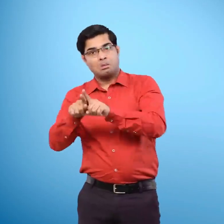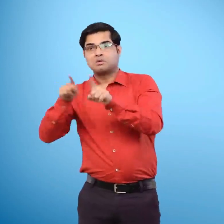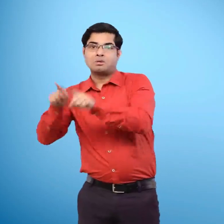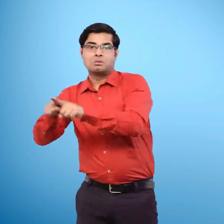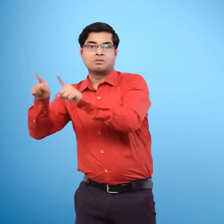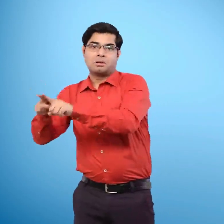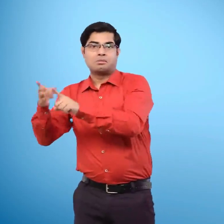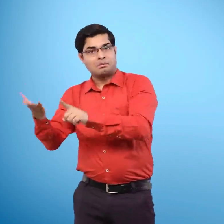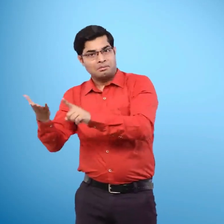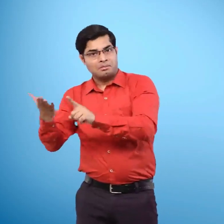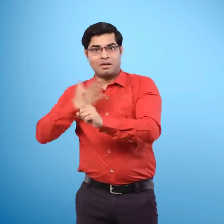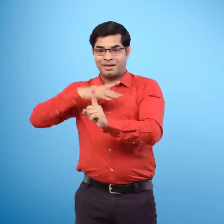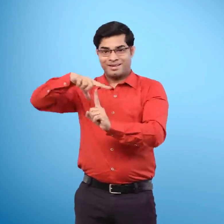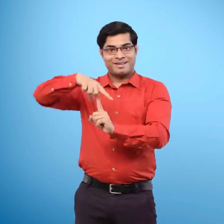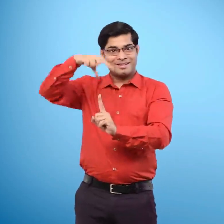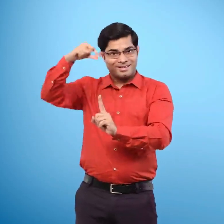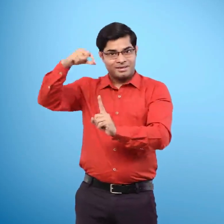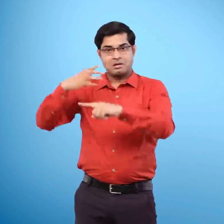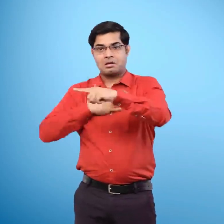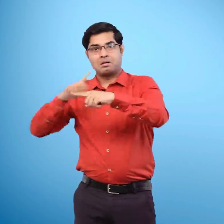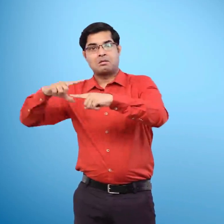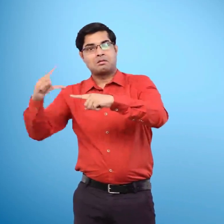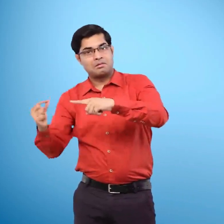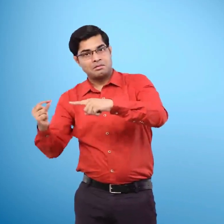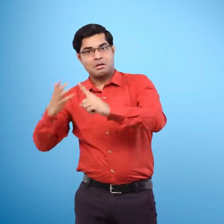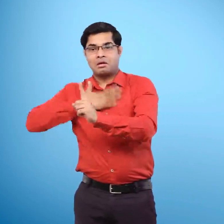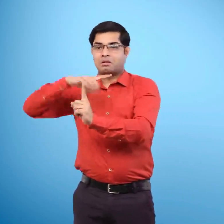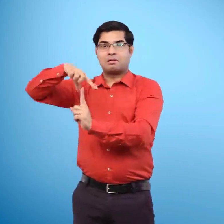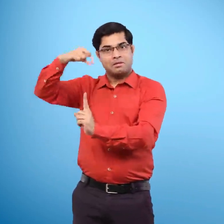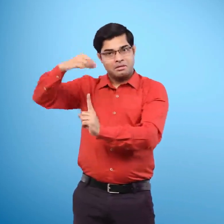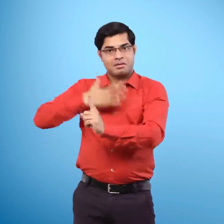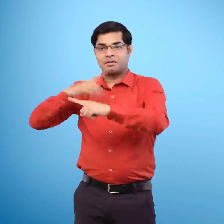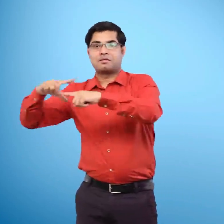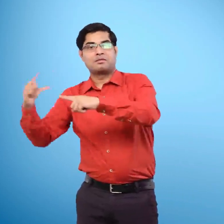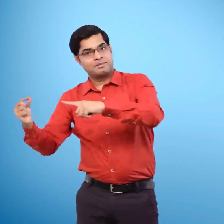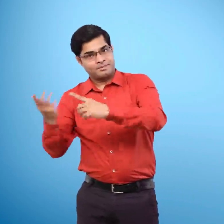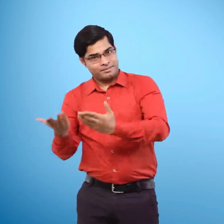The pattern reads as bottom, left, bottom, left, bottom.